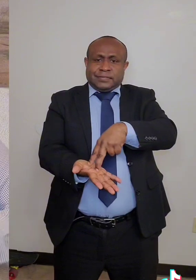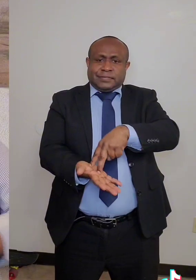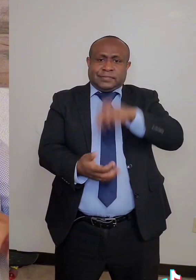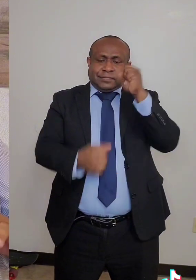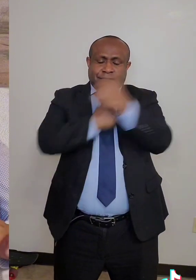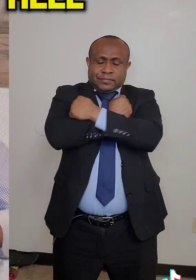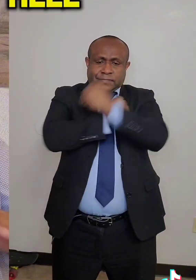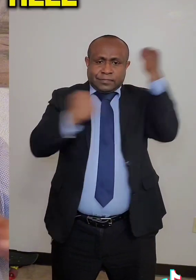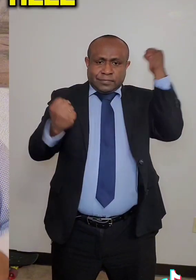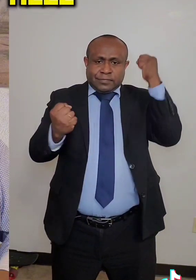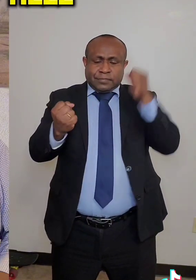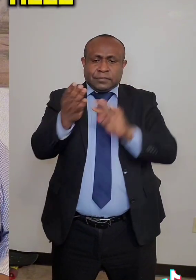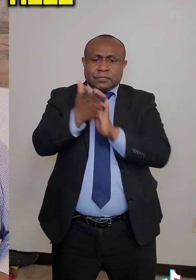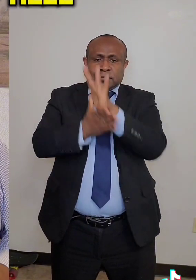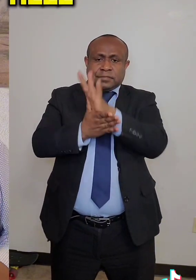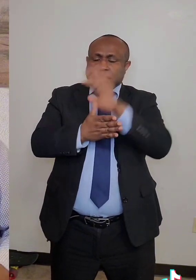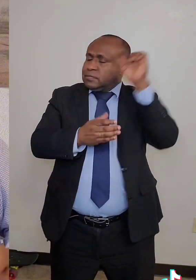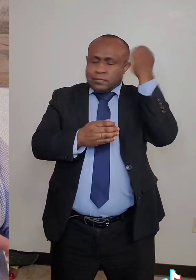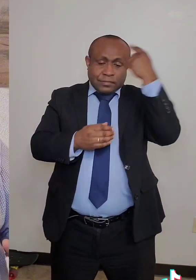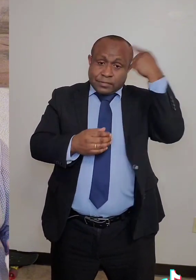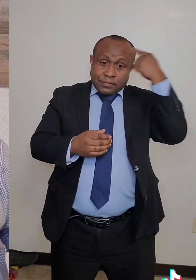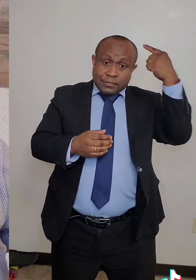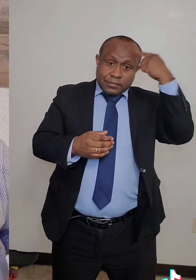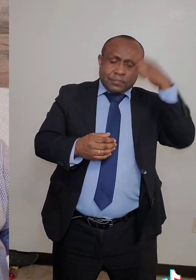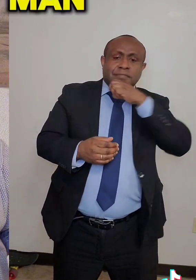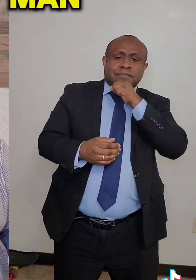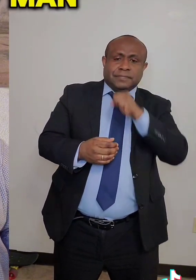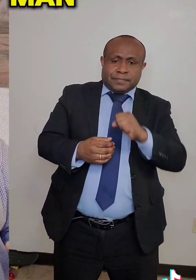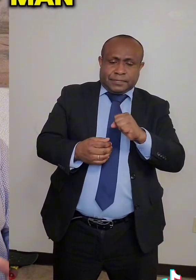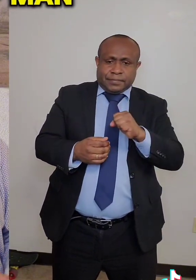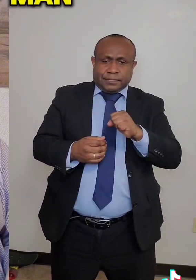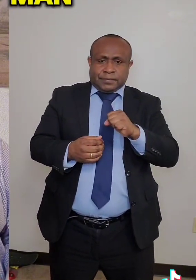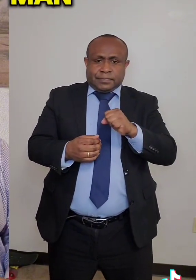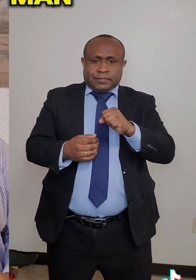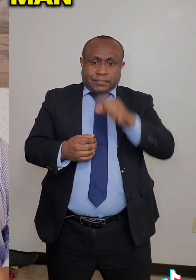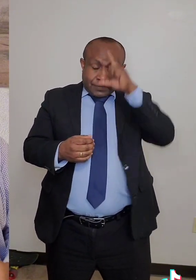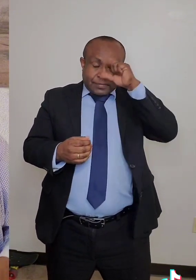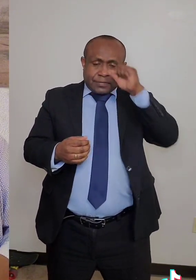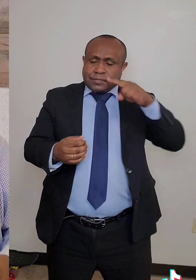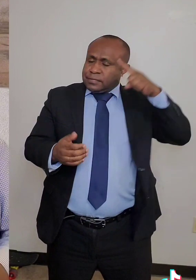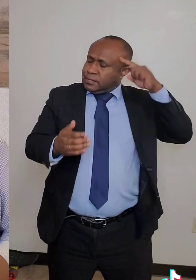No power of hell, no scheme